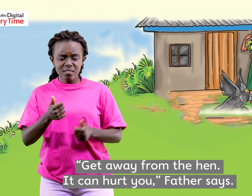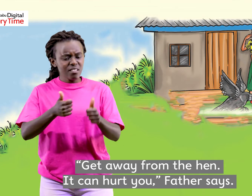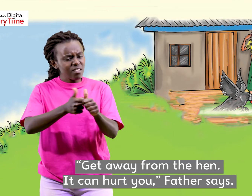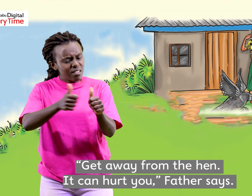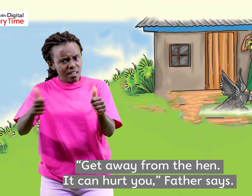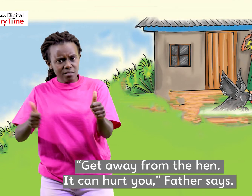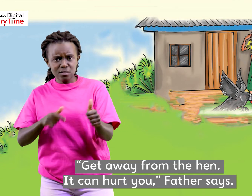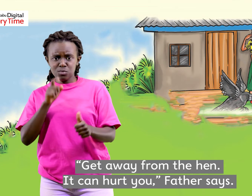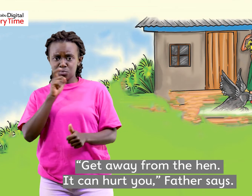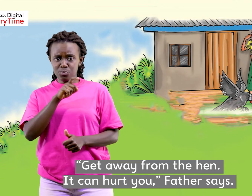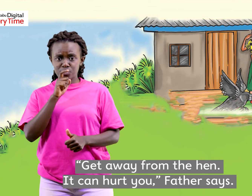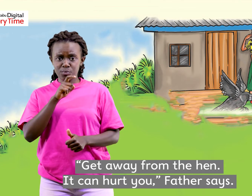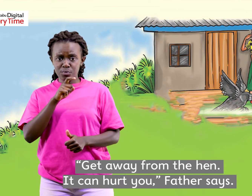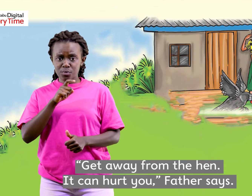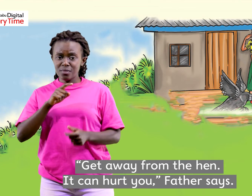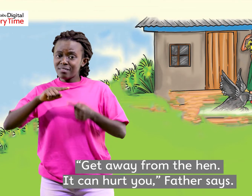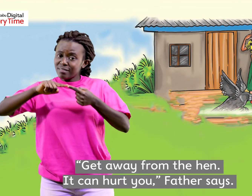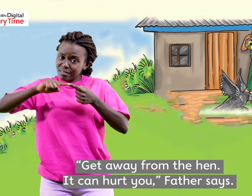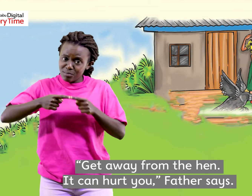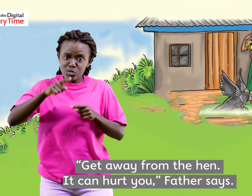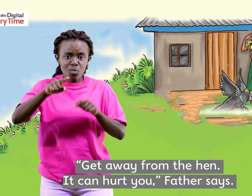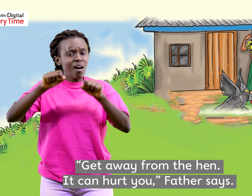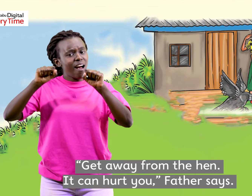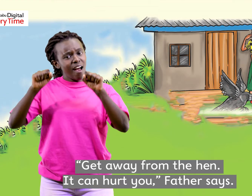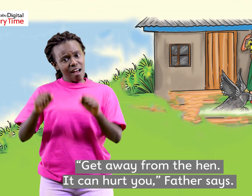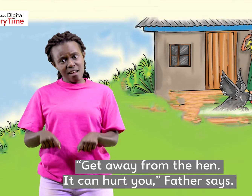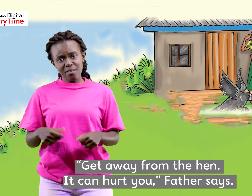"Get away from the hen. It can hurt you," Father says.